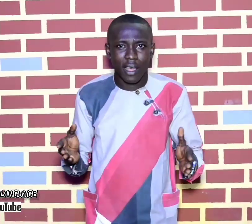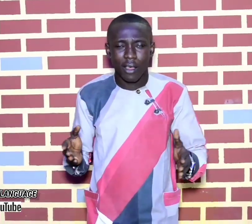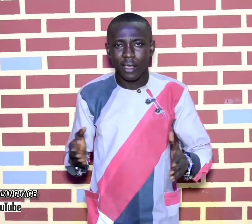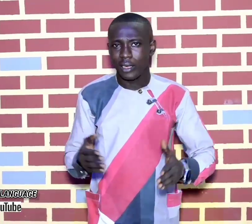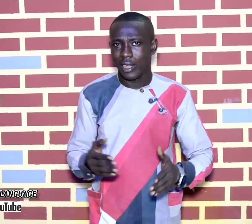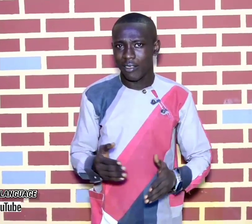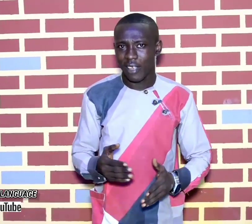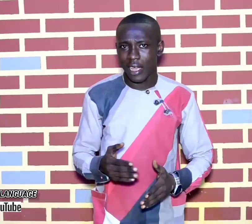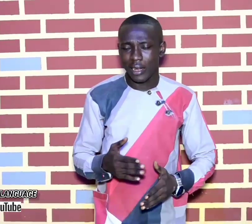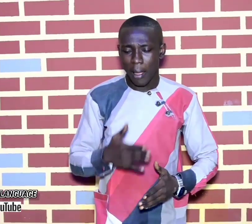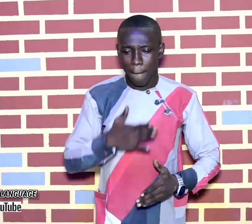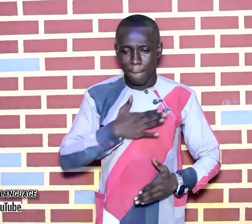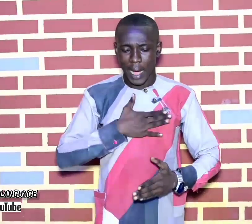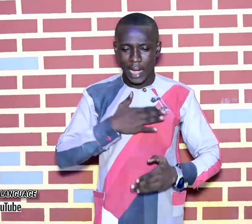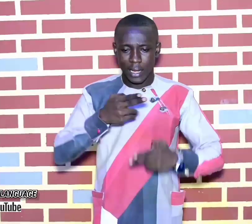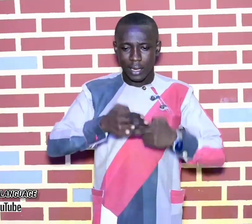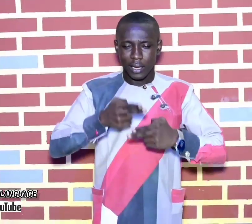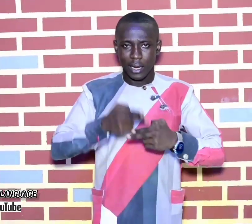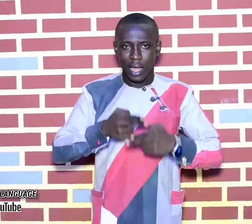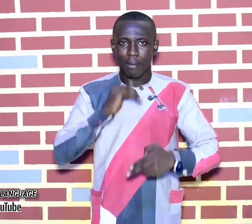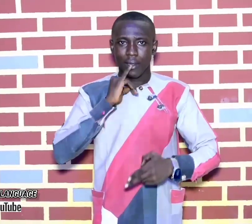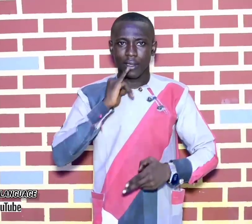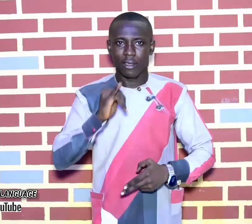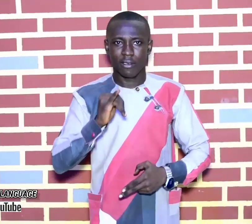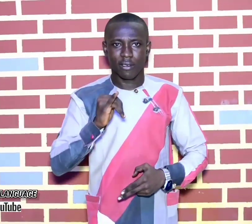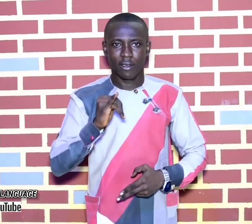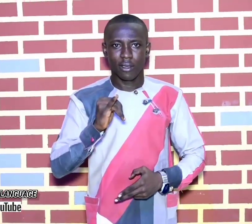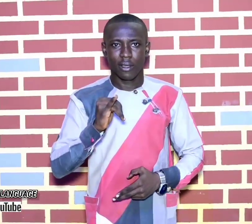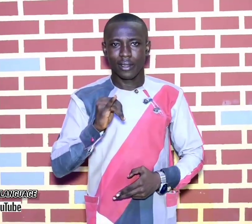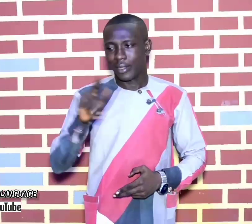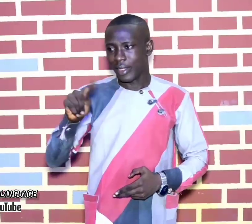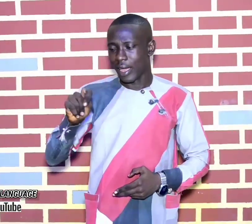BSL, they sign my name is Terry,